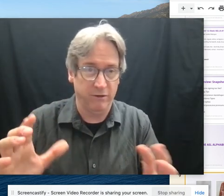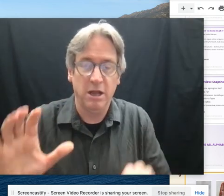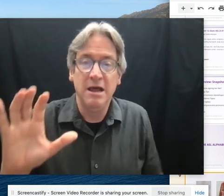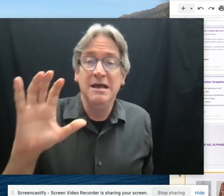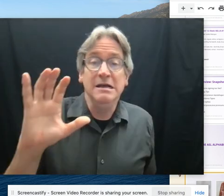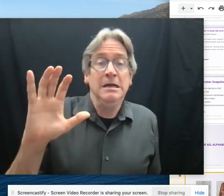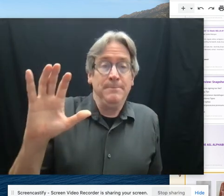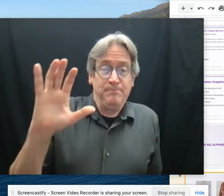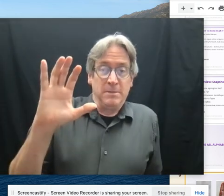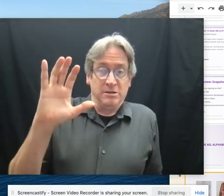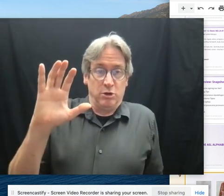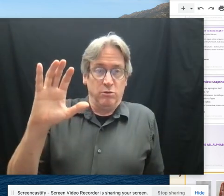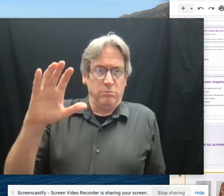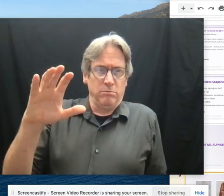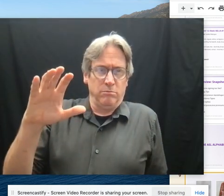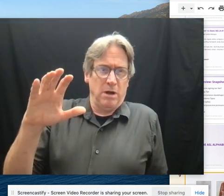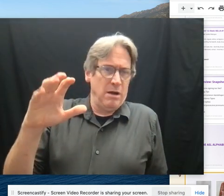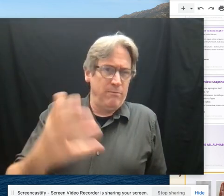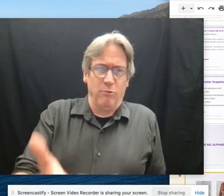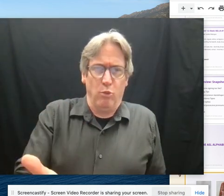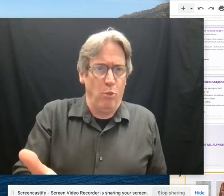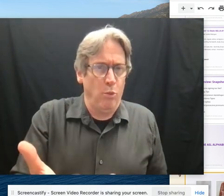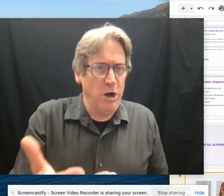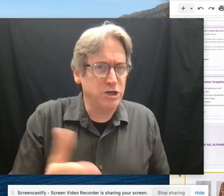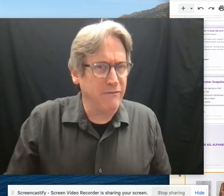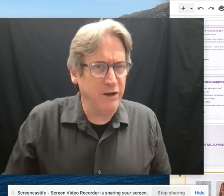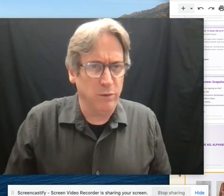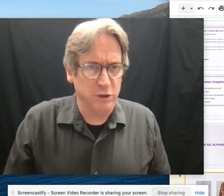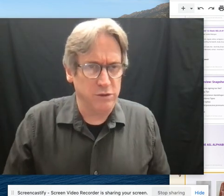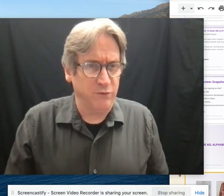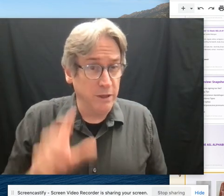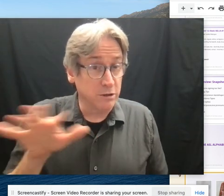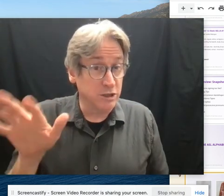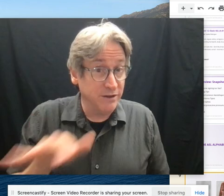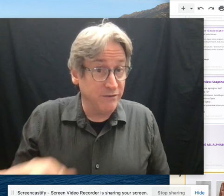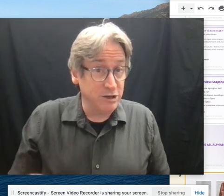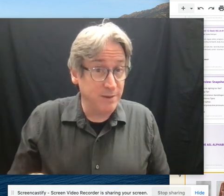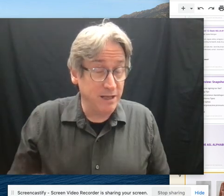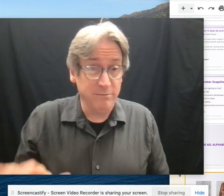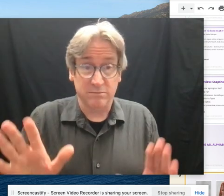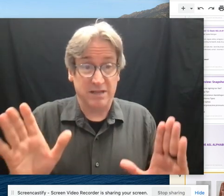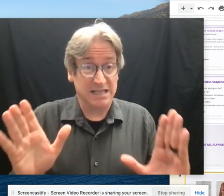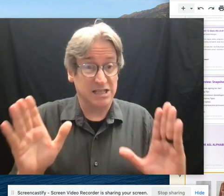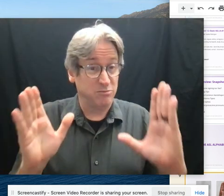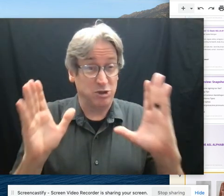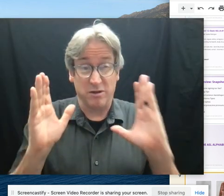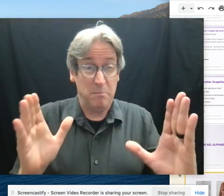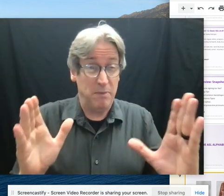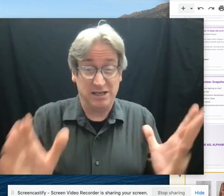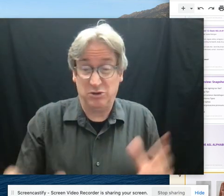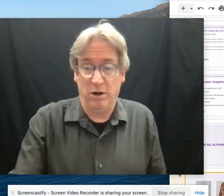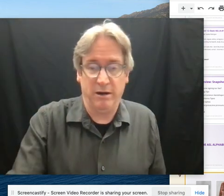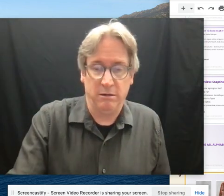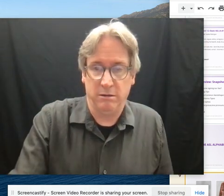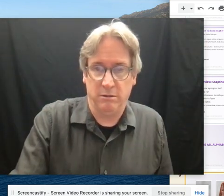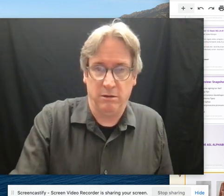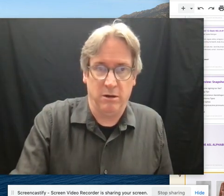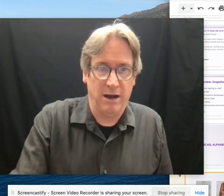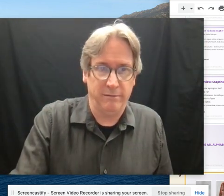be awful. So watch that video of Joseph Wheeler doing the fingerspelling. That's sort of the best